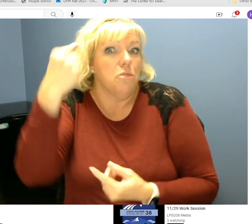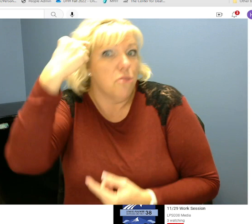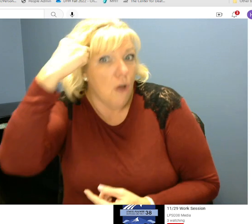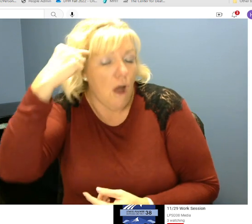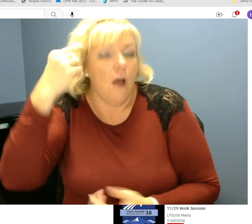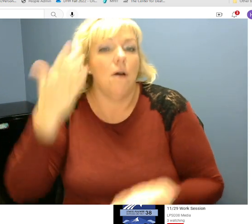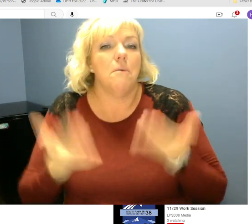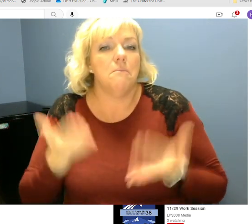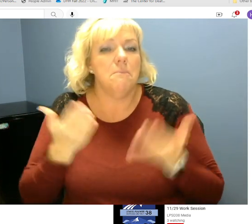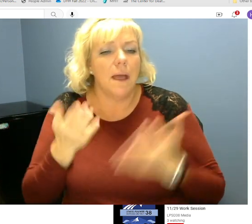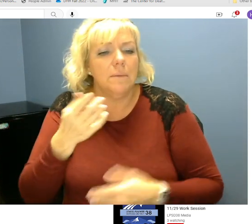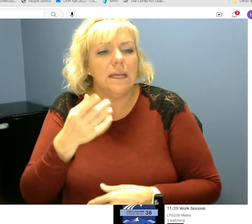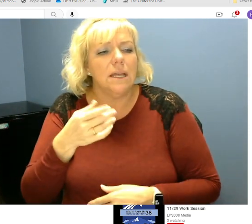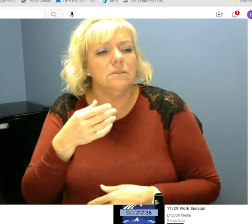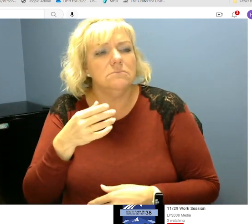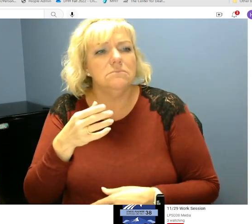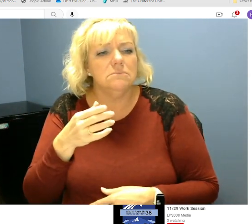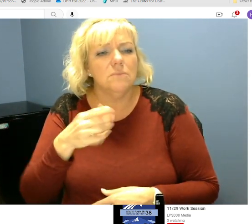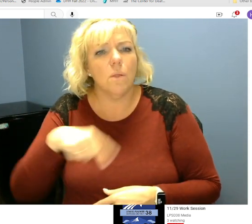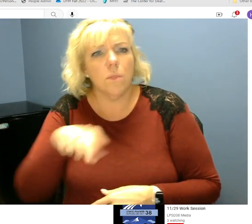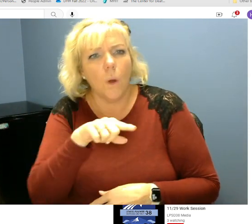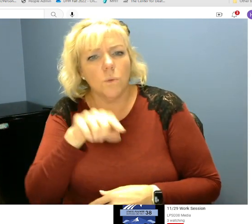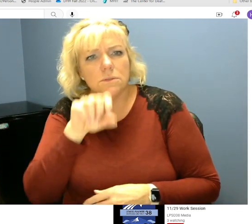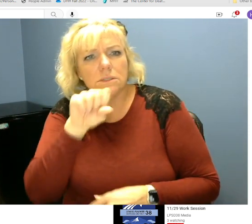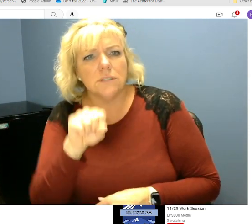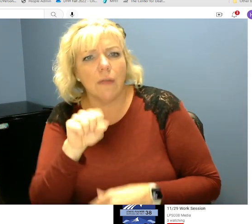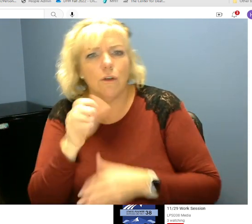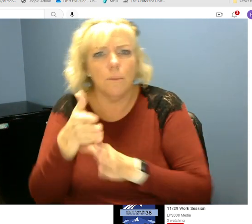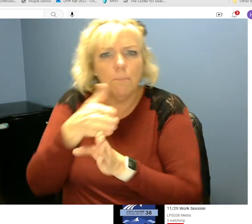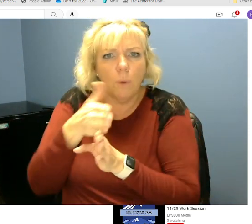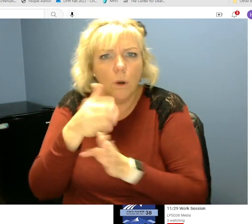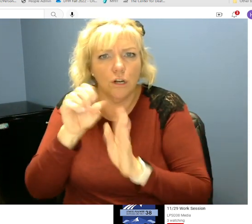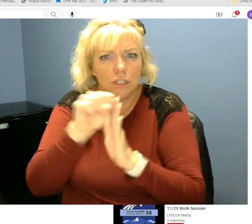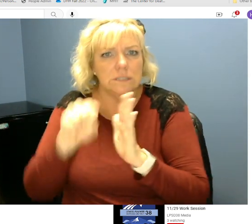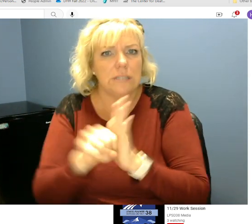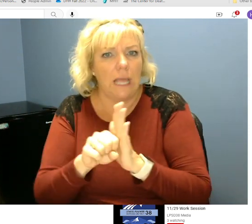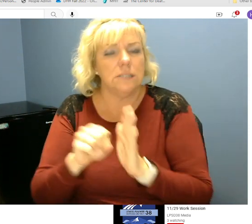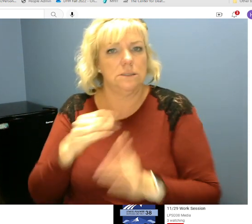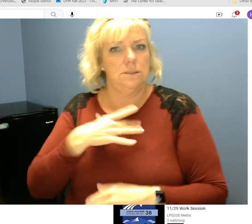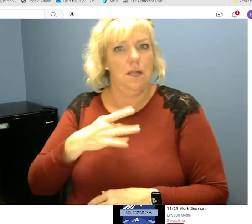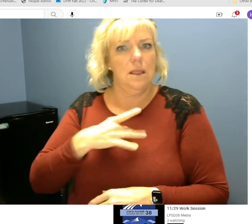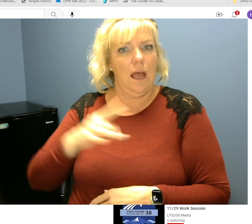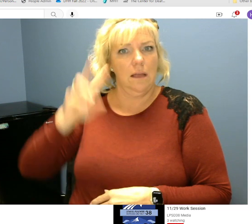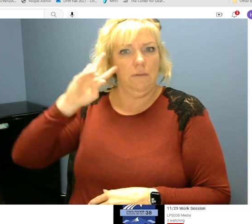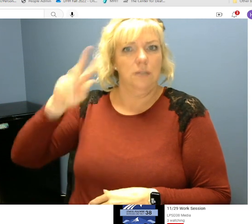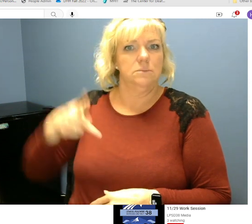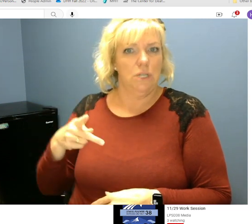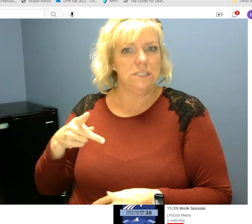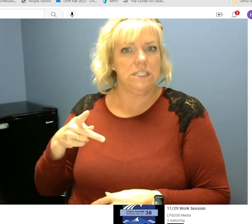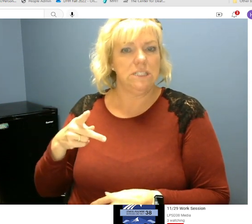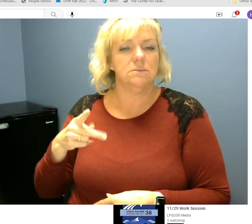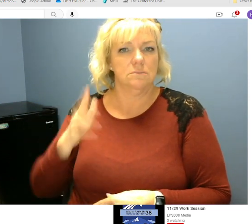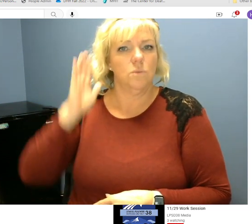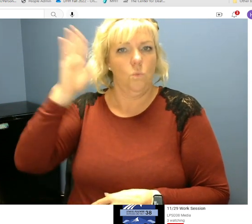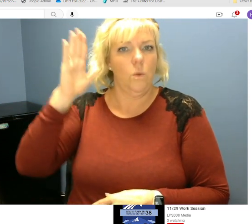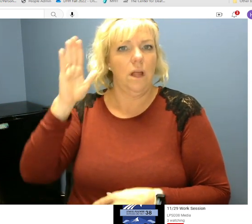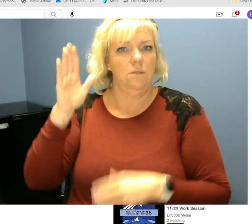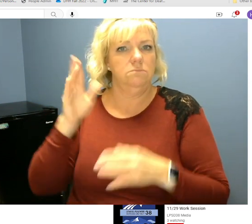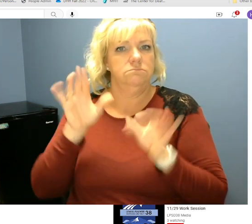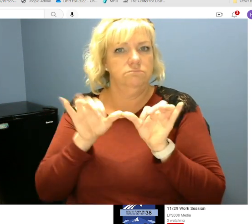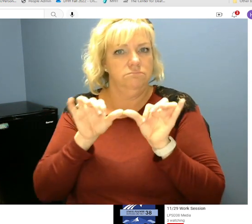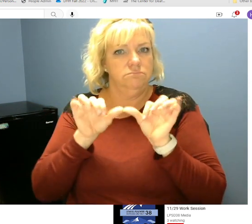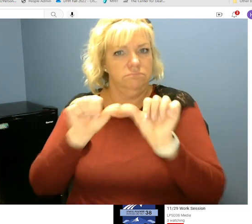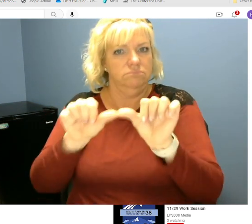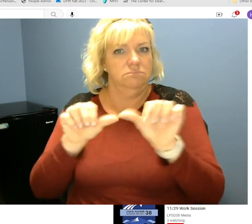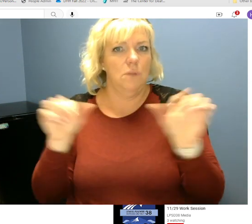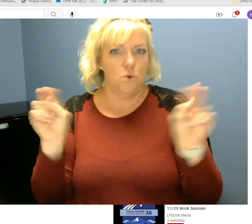to those border state people when Lincoln had to run for re-election in 1864. The only reason Johnson